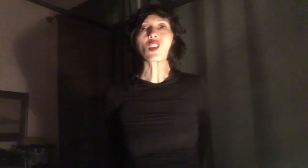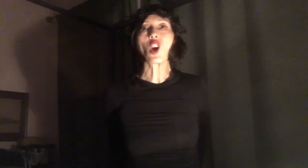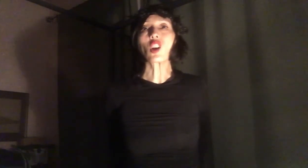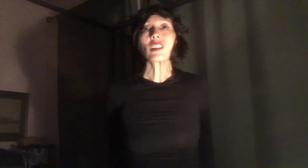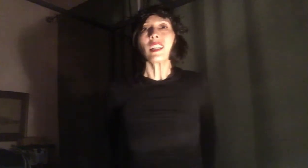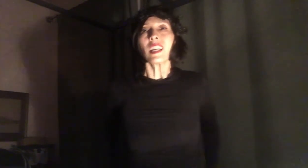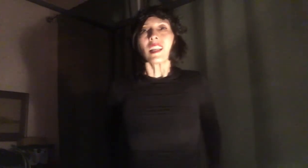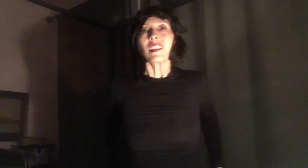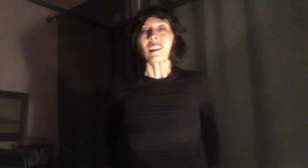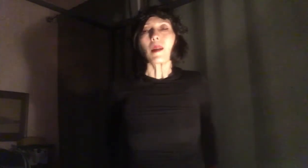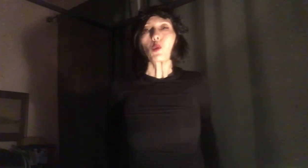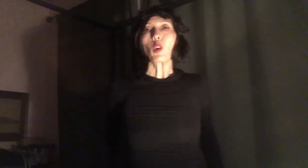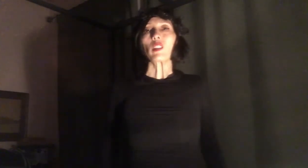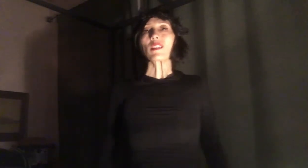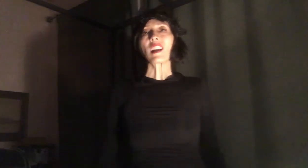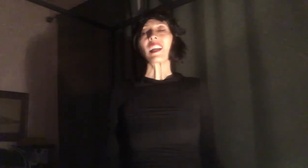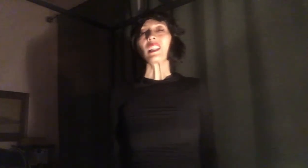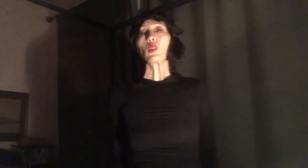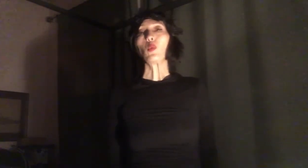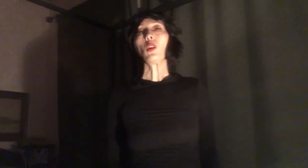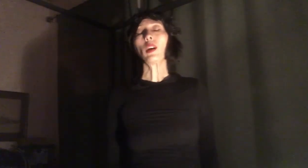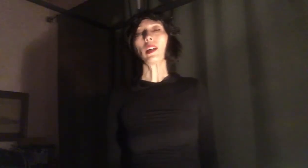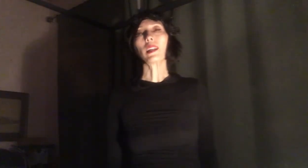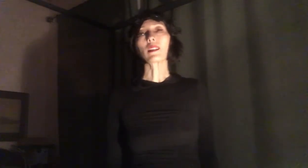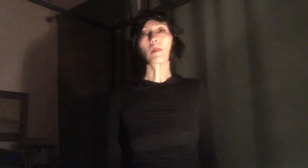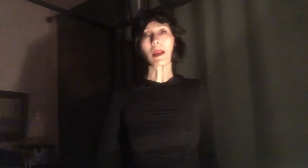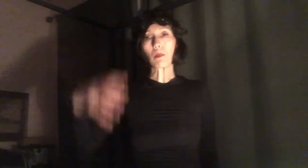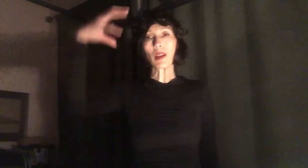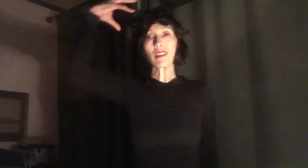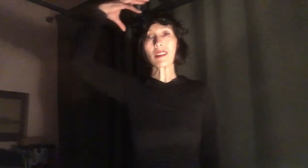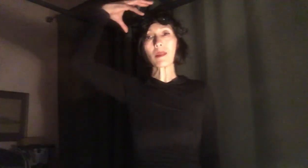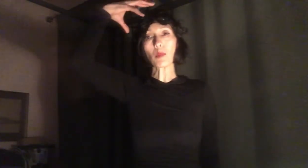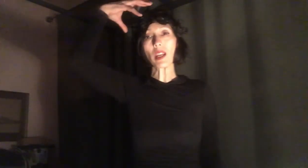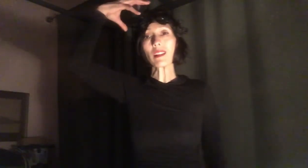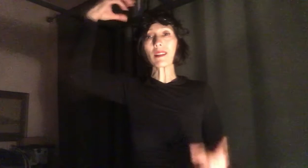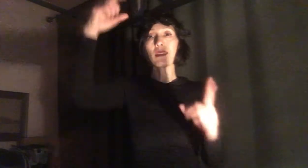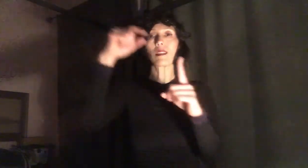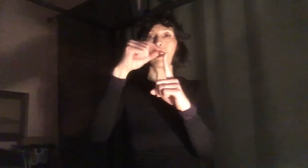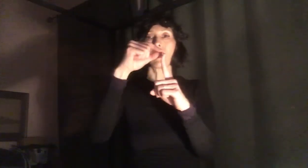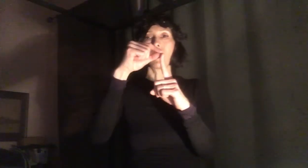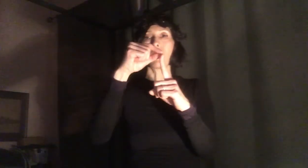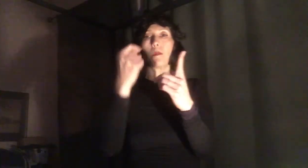song that I'm going to sign to. It's by Prince. Prince,